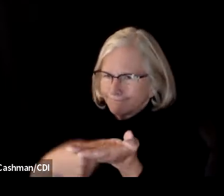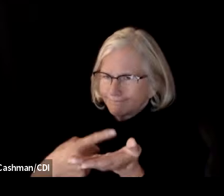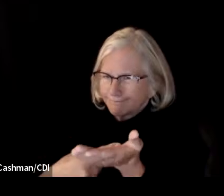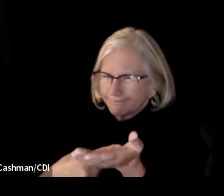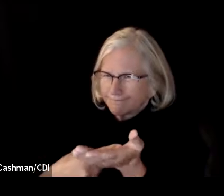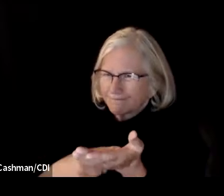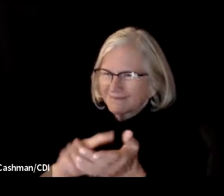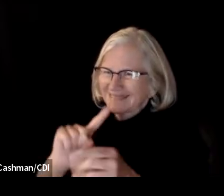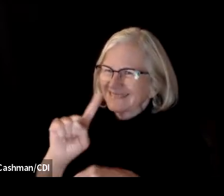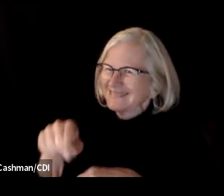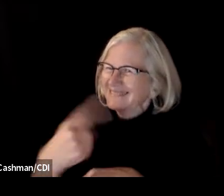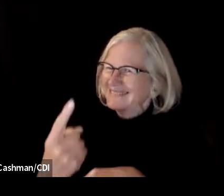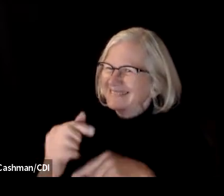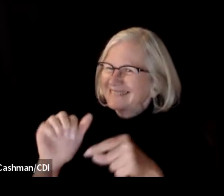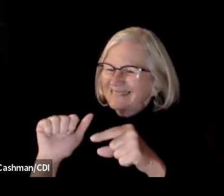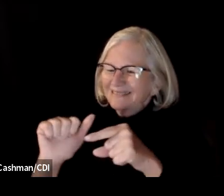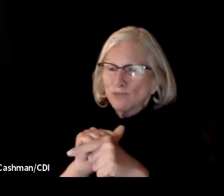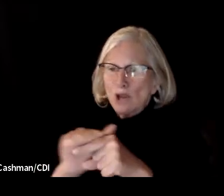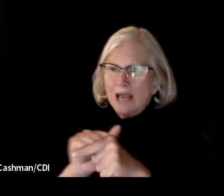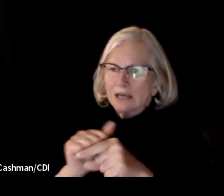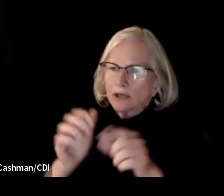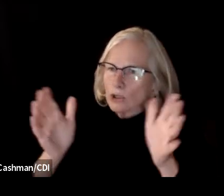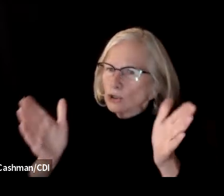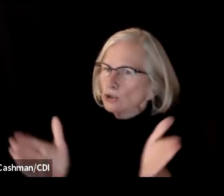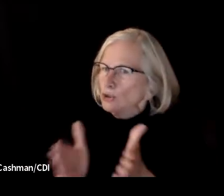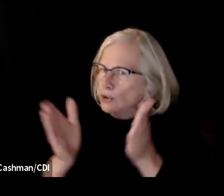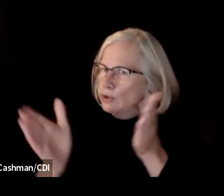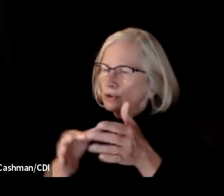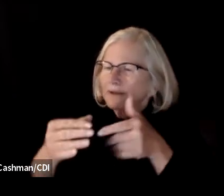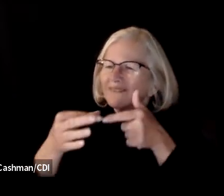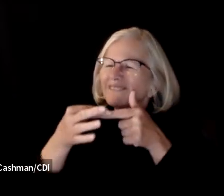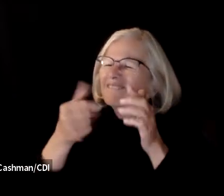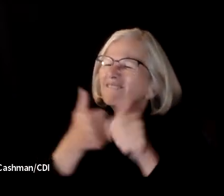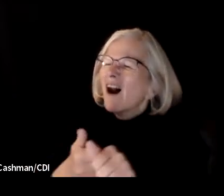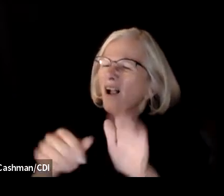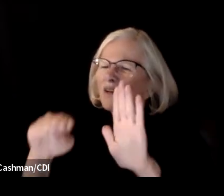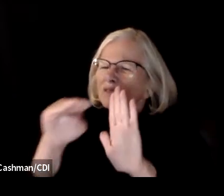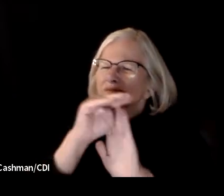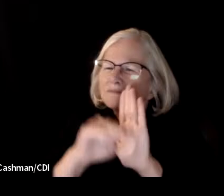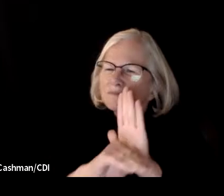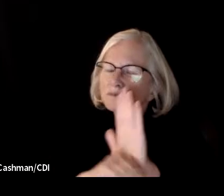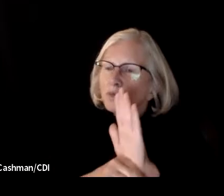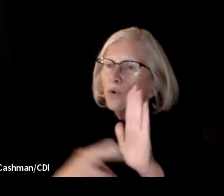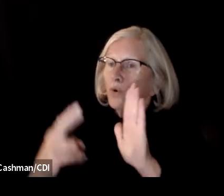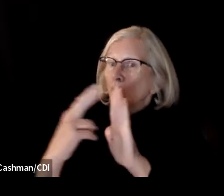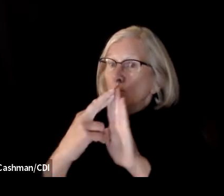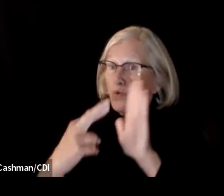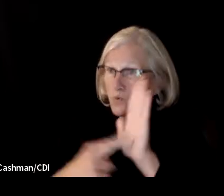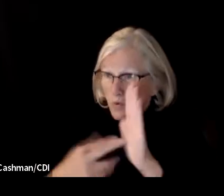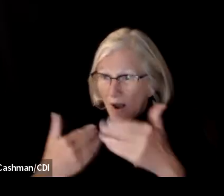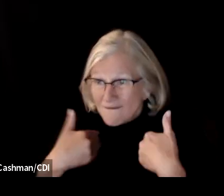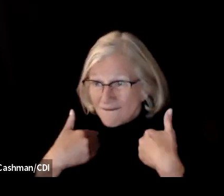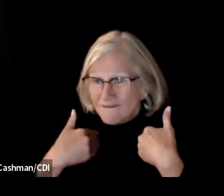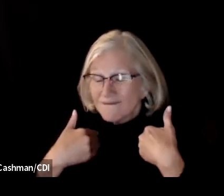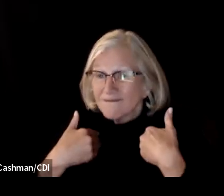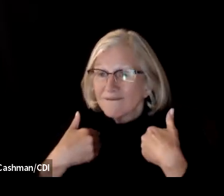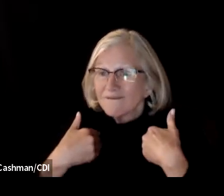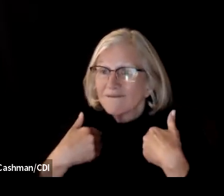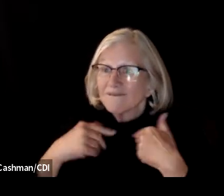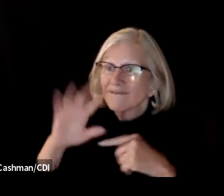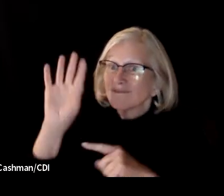a couple of rules that do continue to pertain. One is the federal requirement that